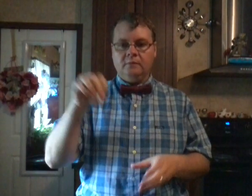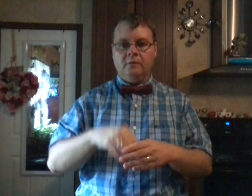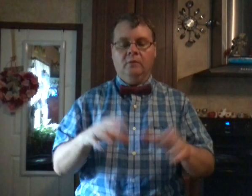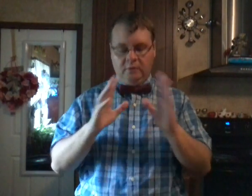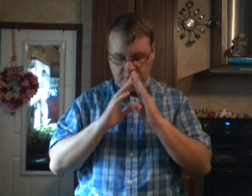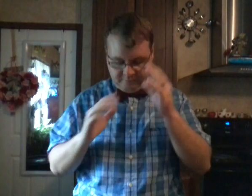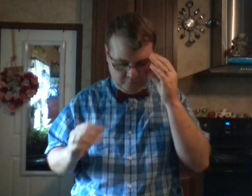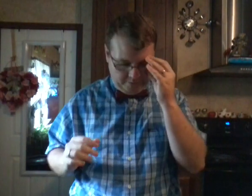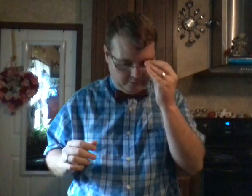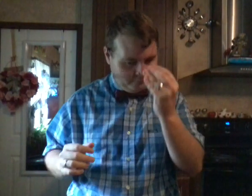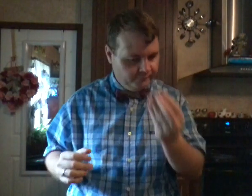we'll close in prayer